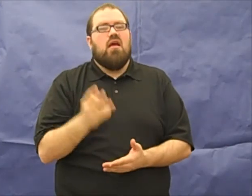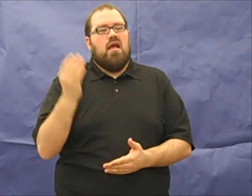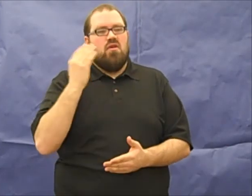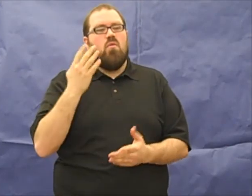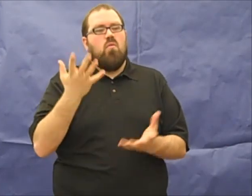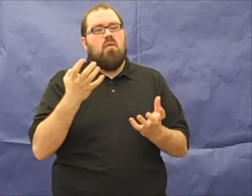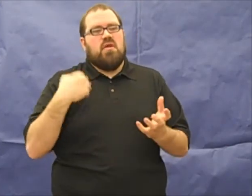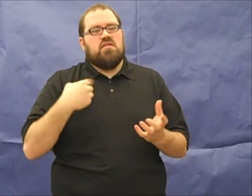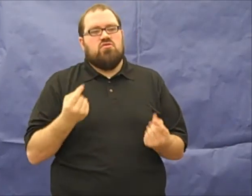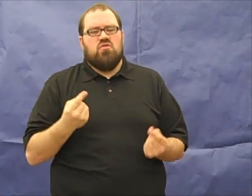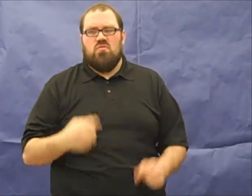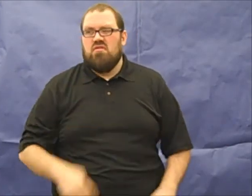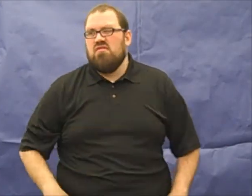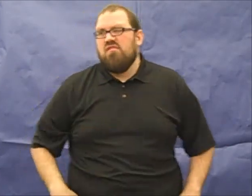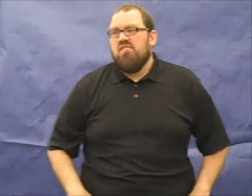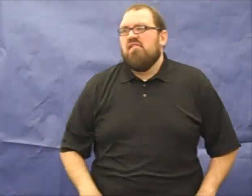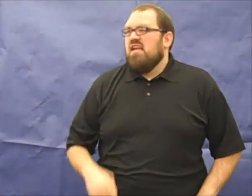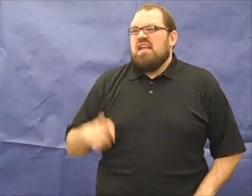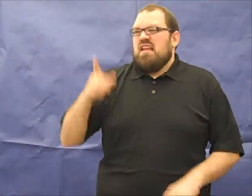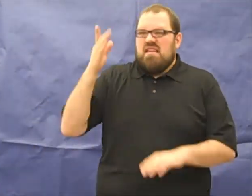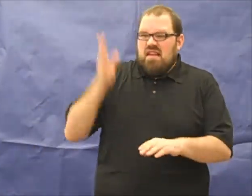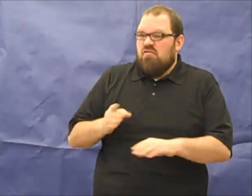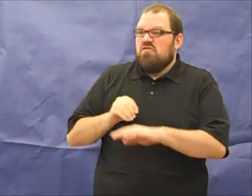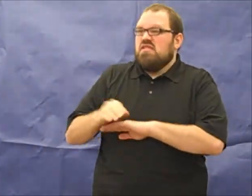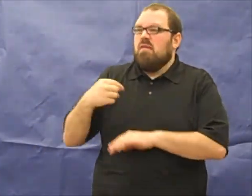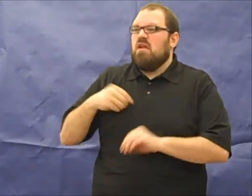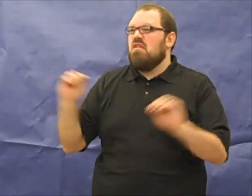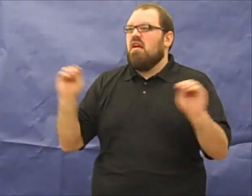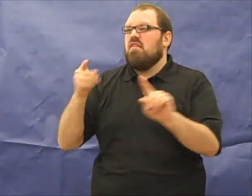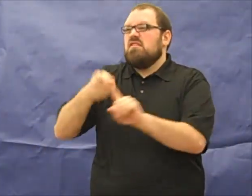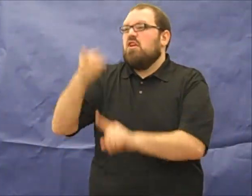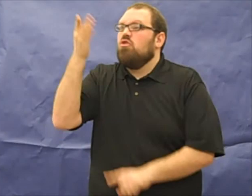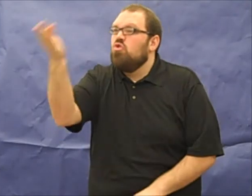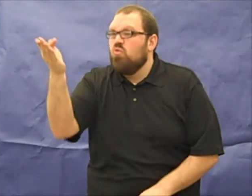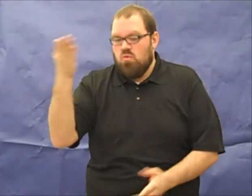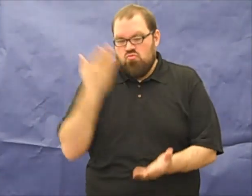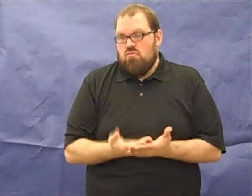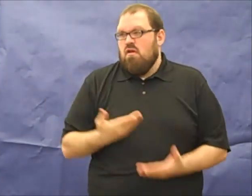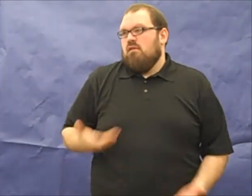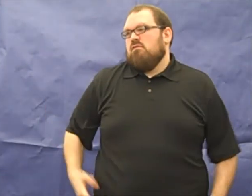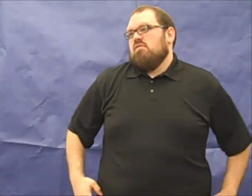opportunity, because he never sent me anything until you showed up, said Peeta.